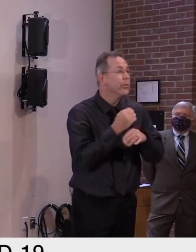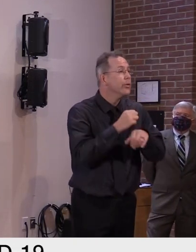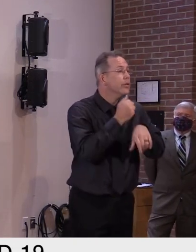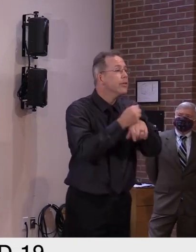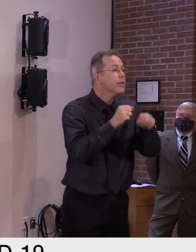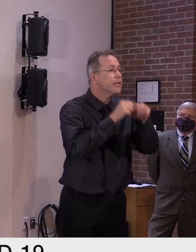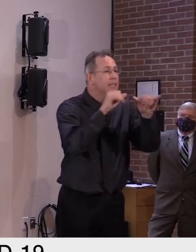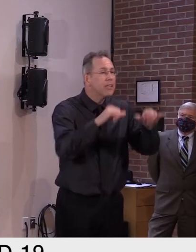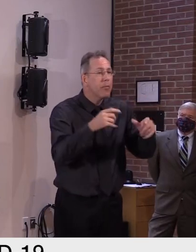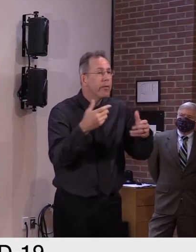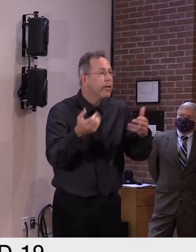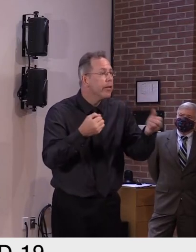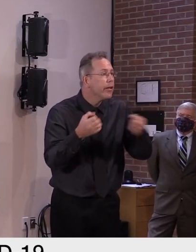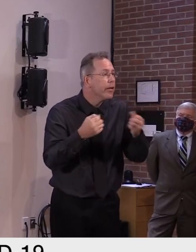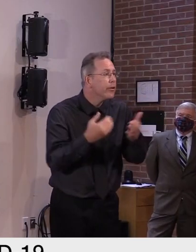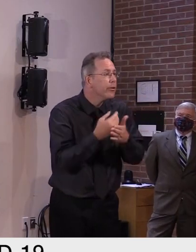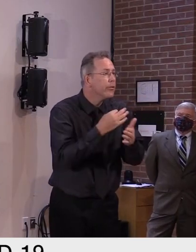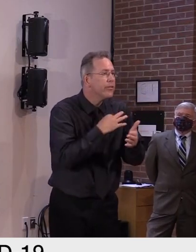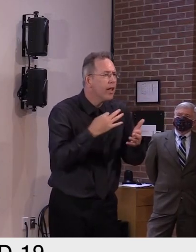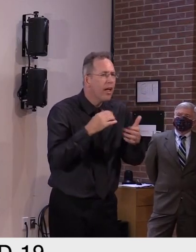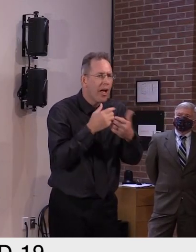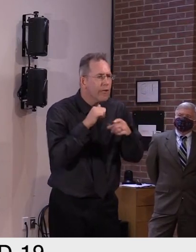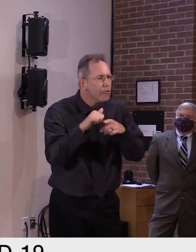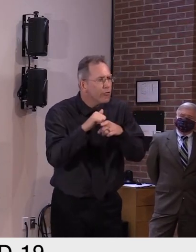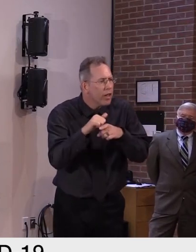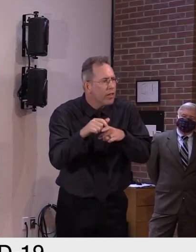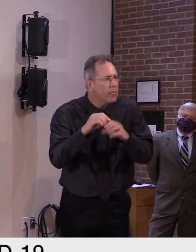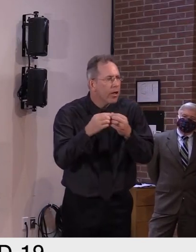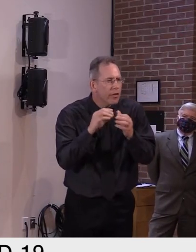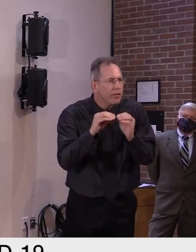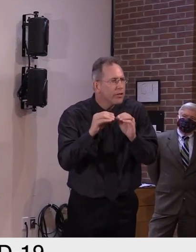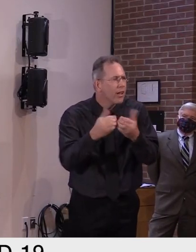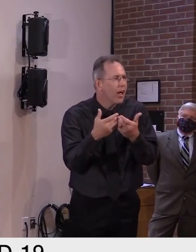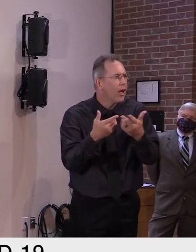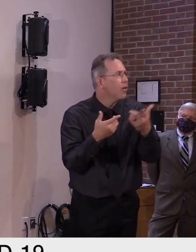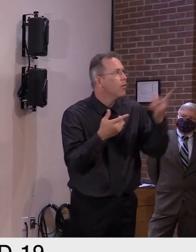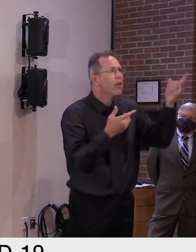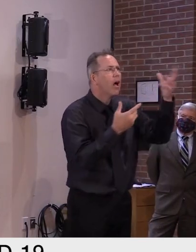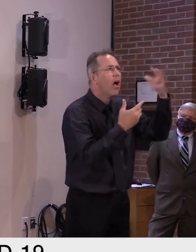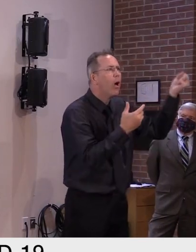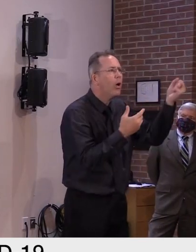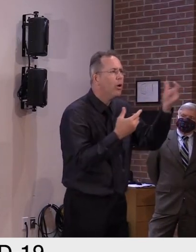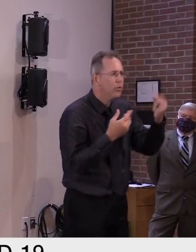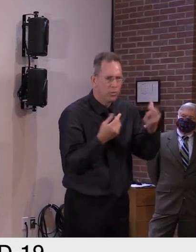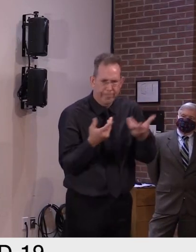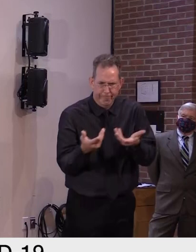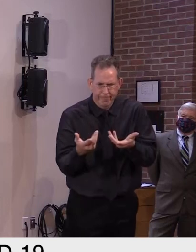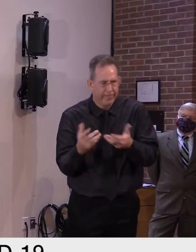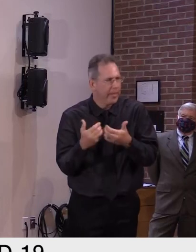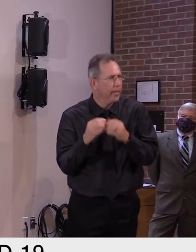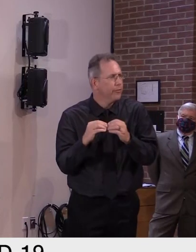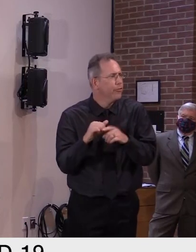because there's a breakdown in the supply chain. But they will get used, I can assure you.